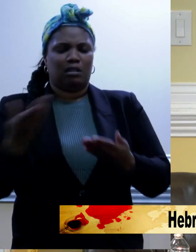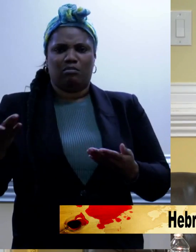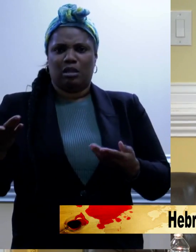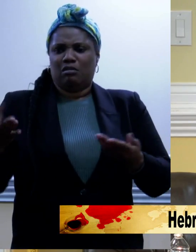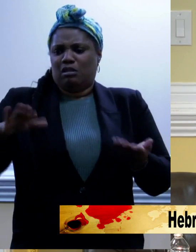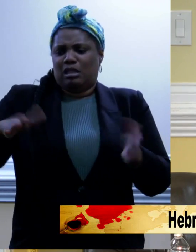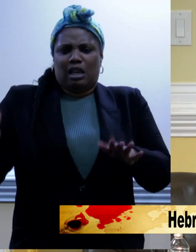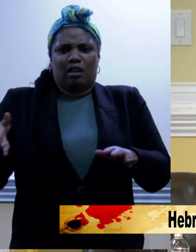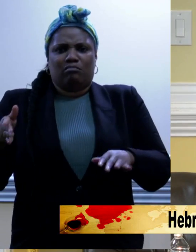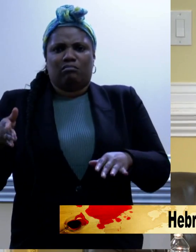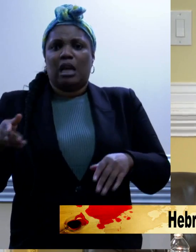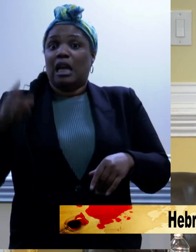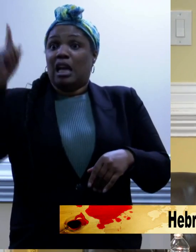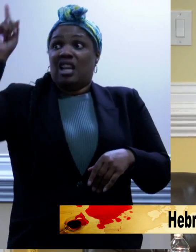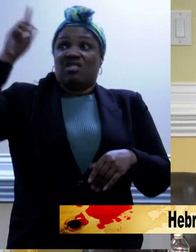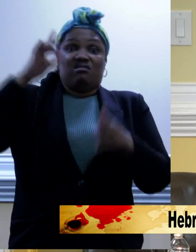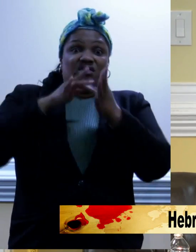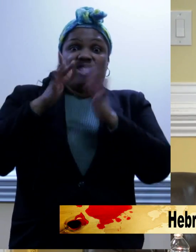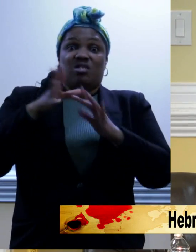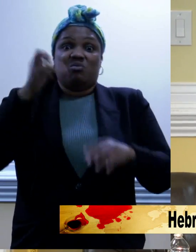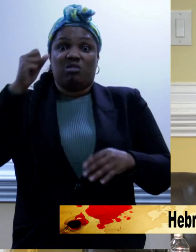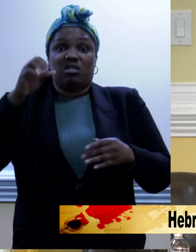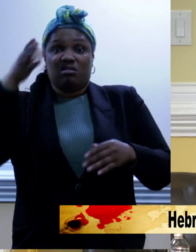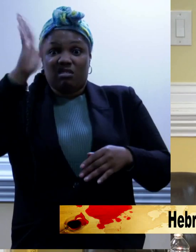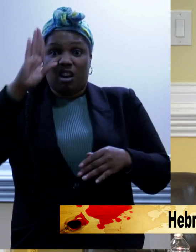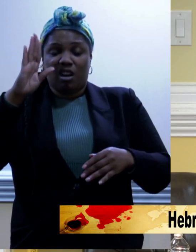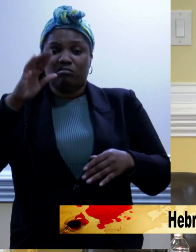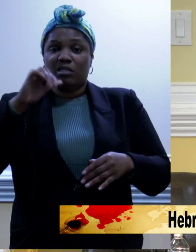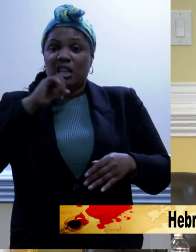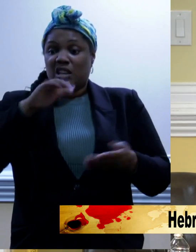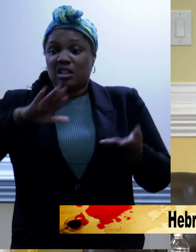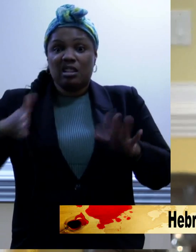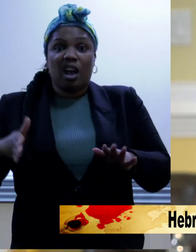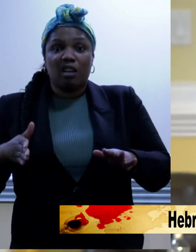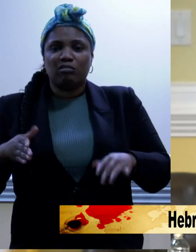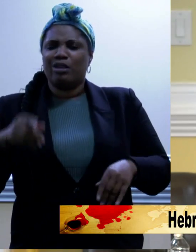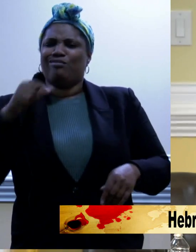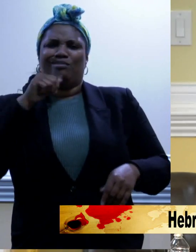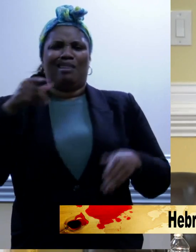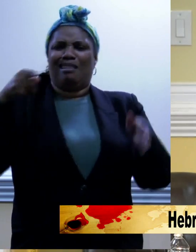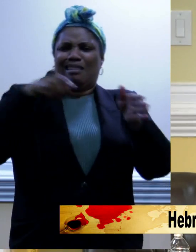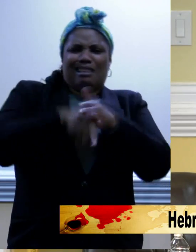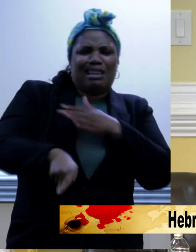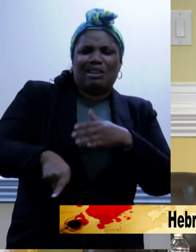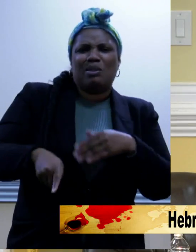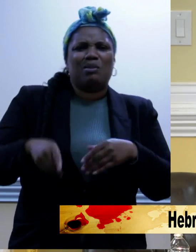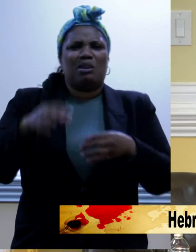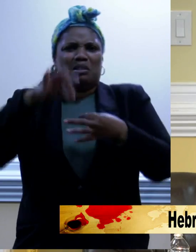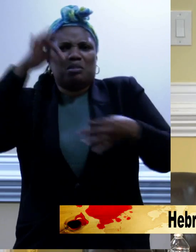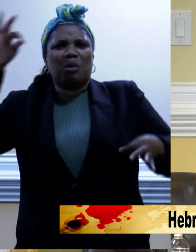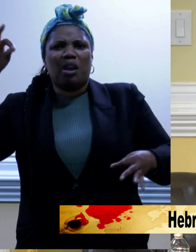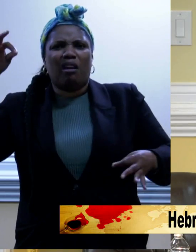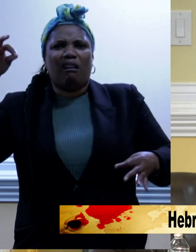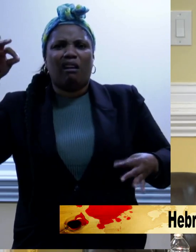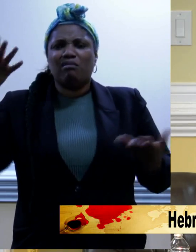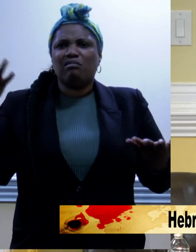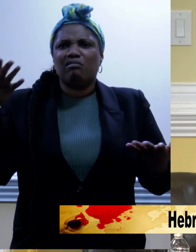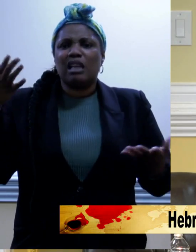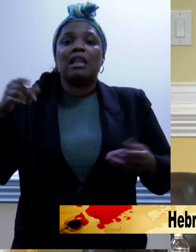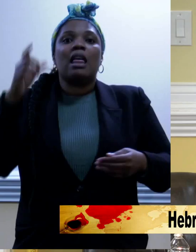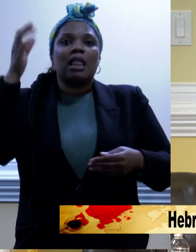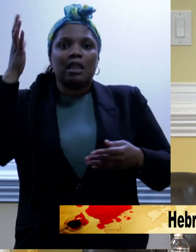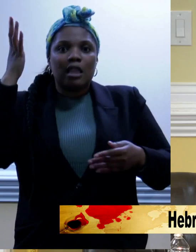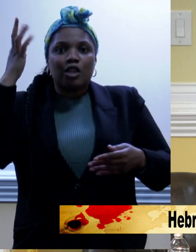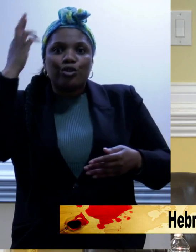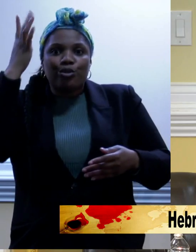God. You can't kill no spirit being. That's why God created the lake of fire for Satan and his angels. Yes. I can't kill you. I